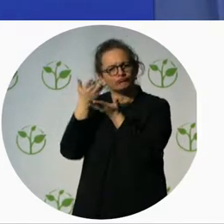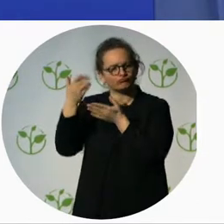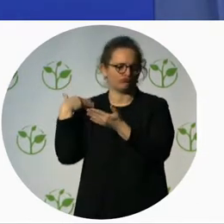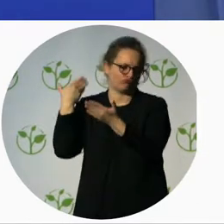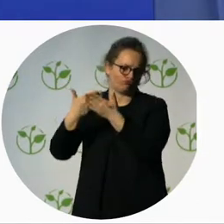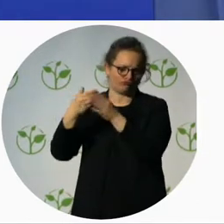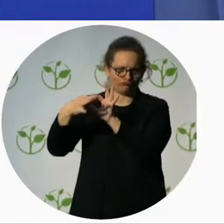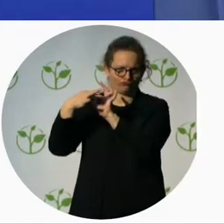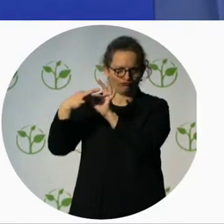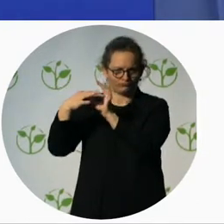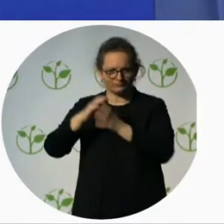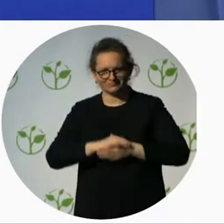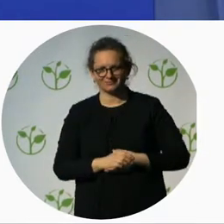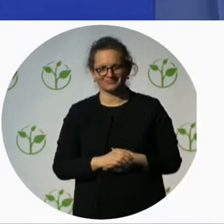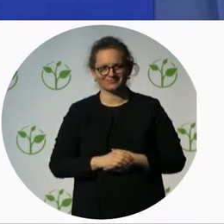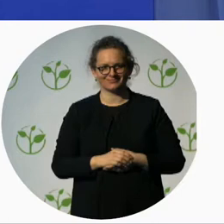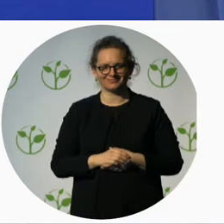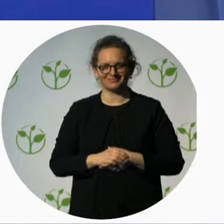here.